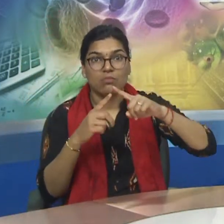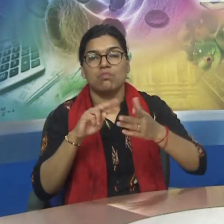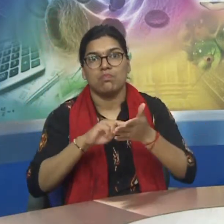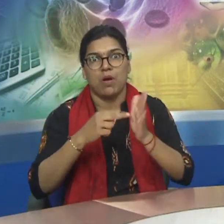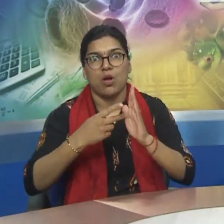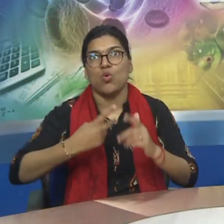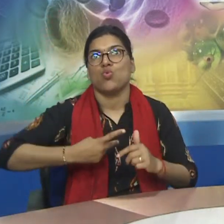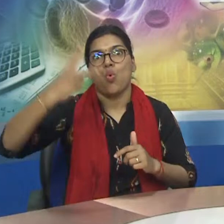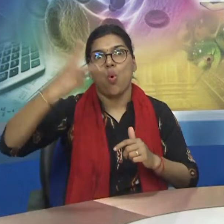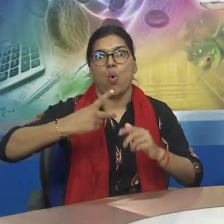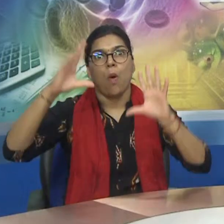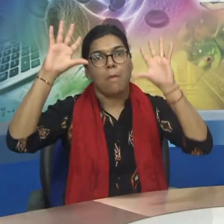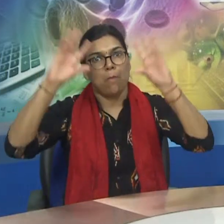But on the other hand, exit